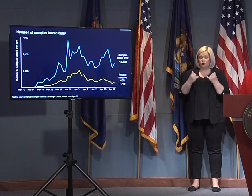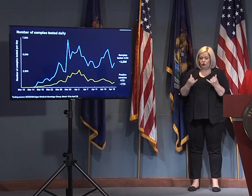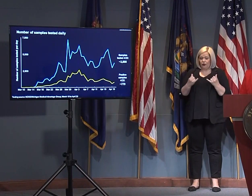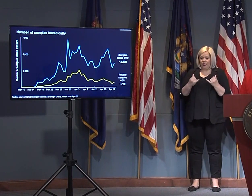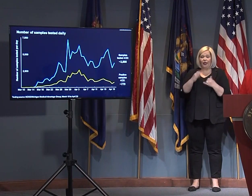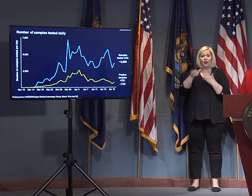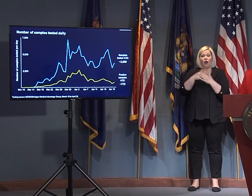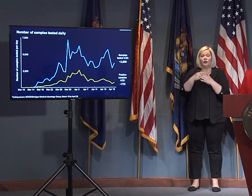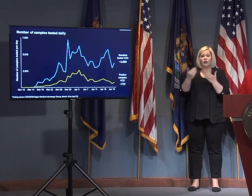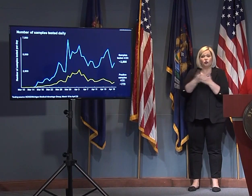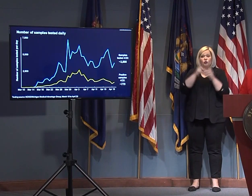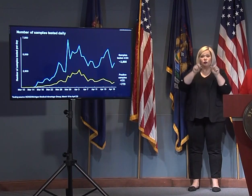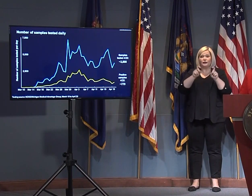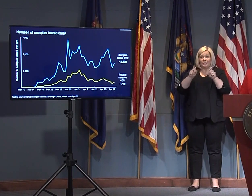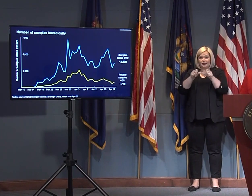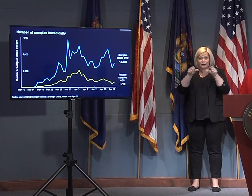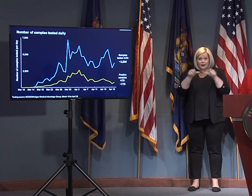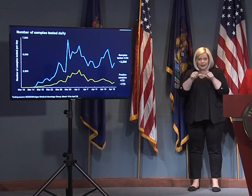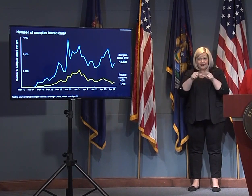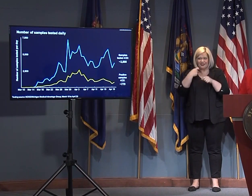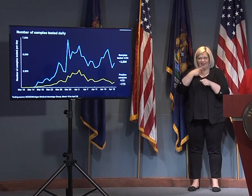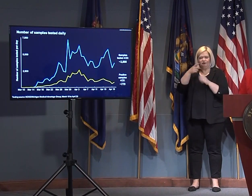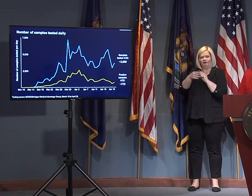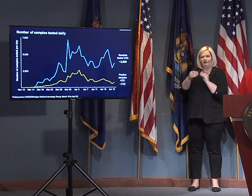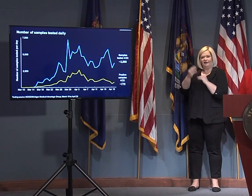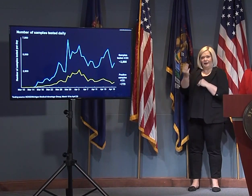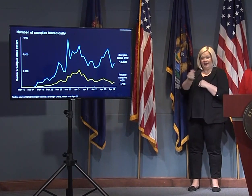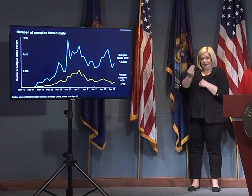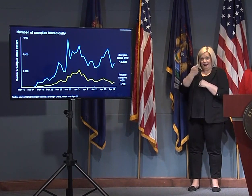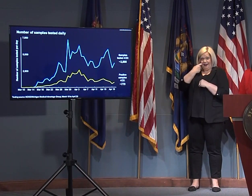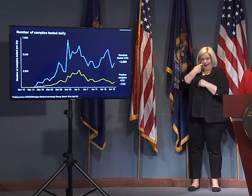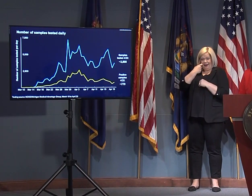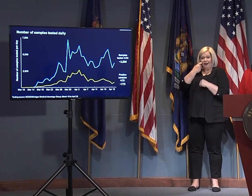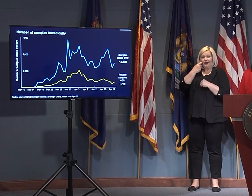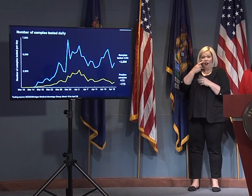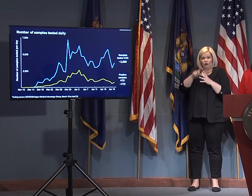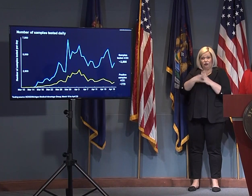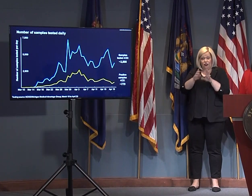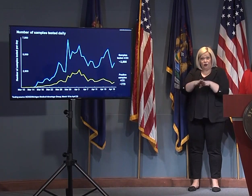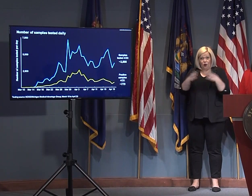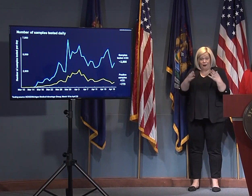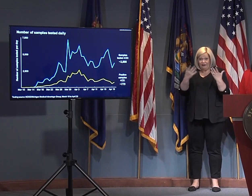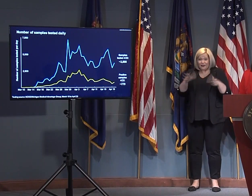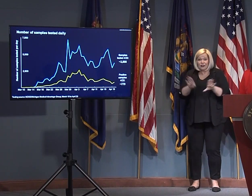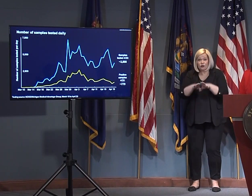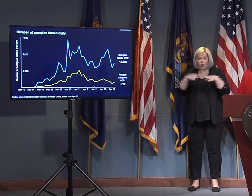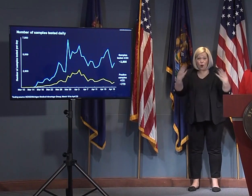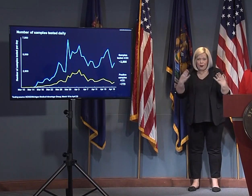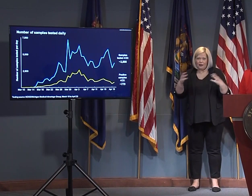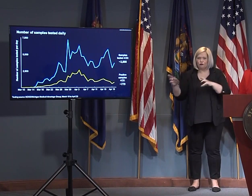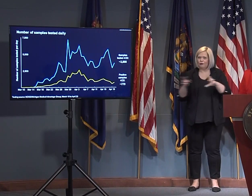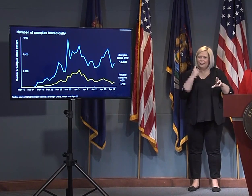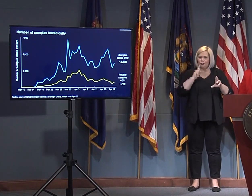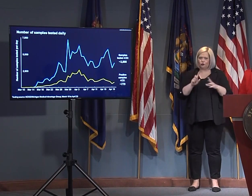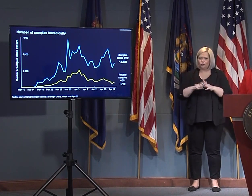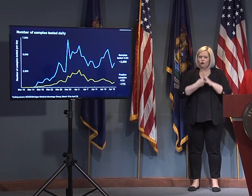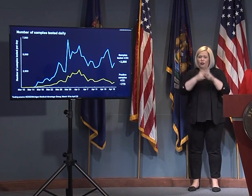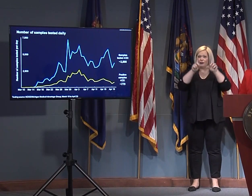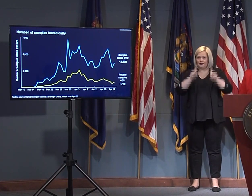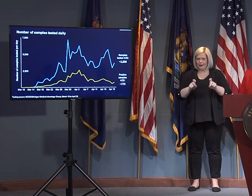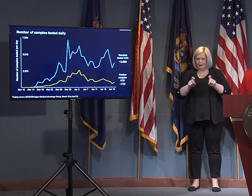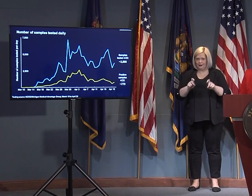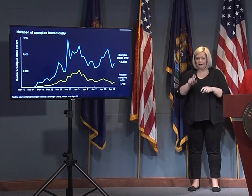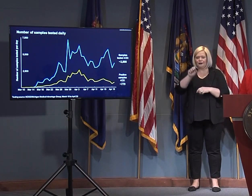new testing sites that I mentioned on Monday are open and ready to test people. Walmart